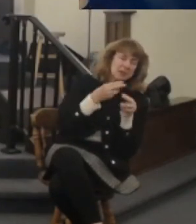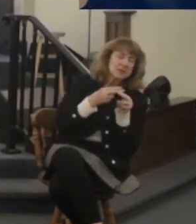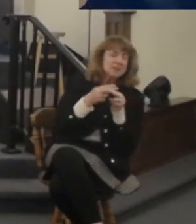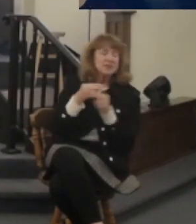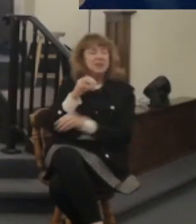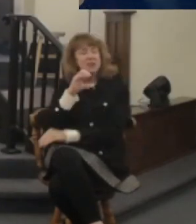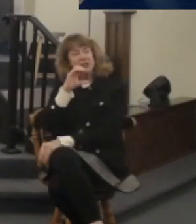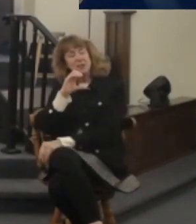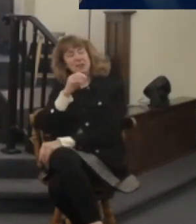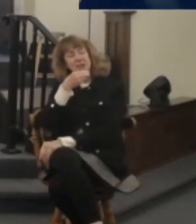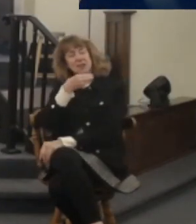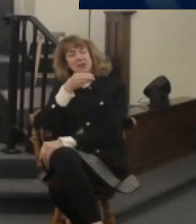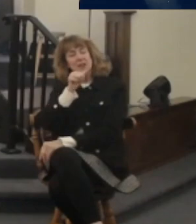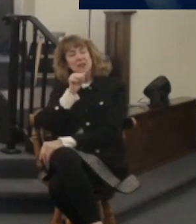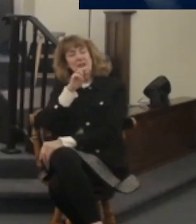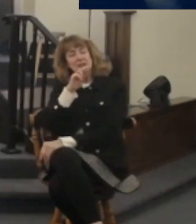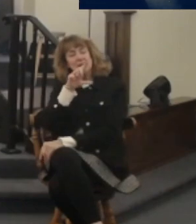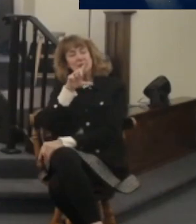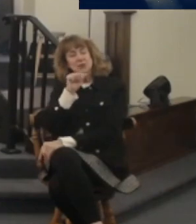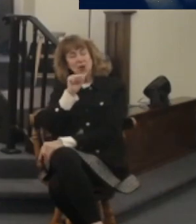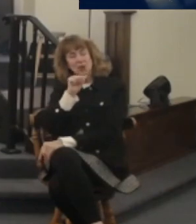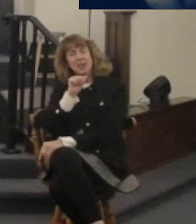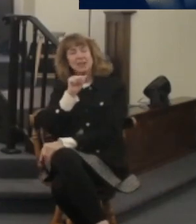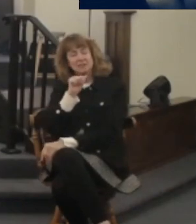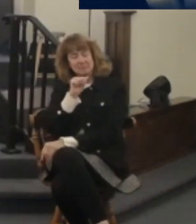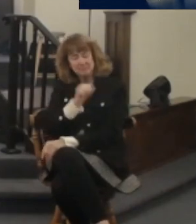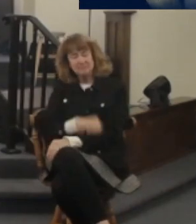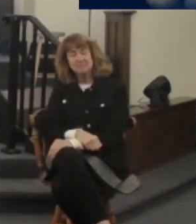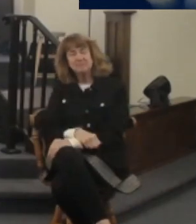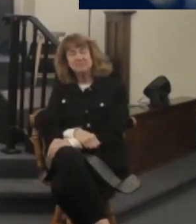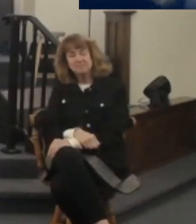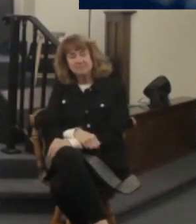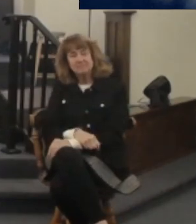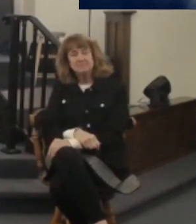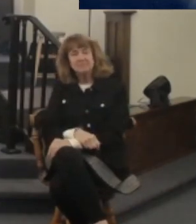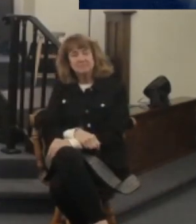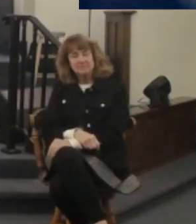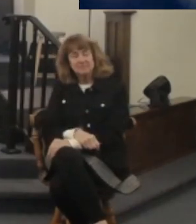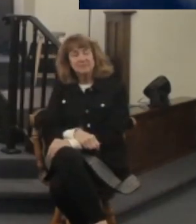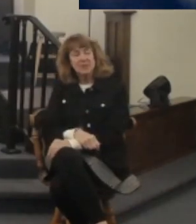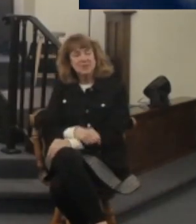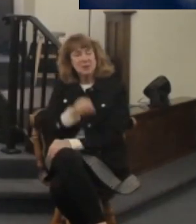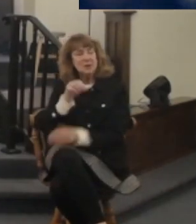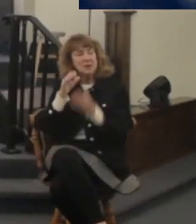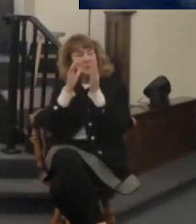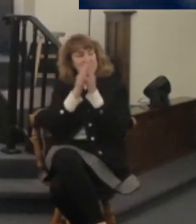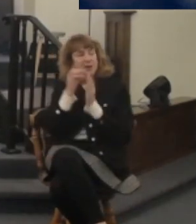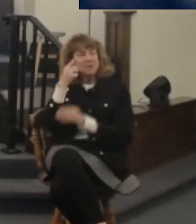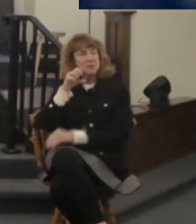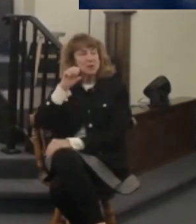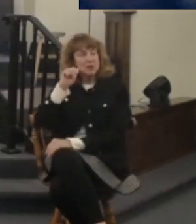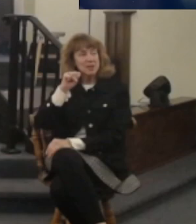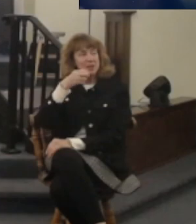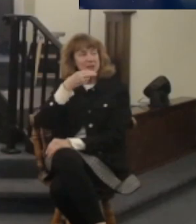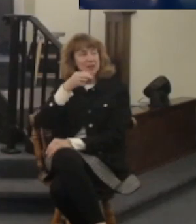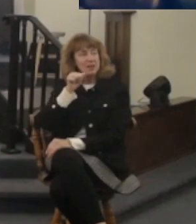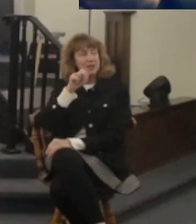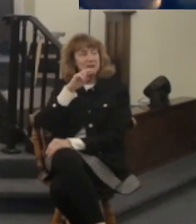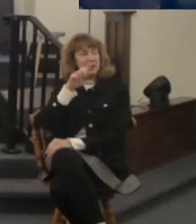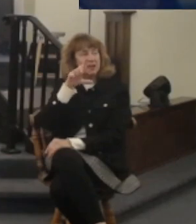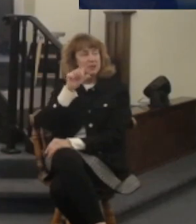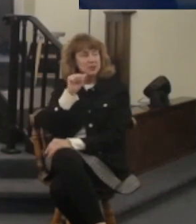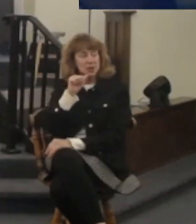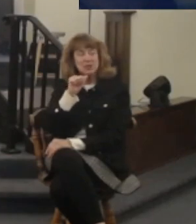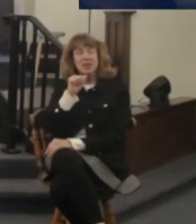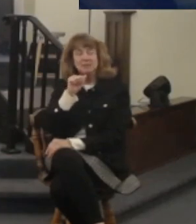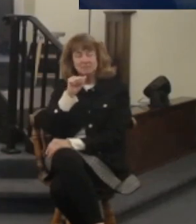That's right, Charla. It's a unique name. I like it, Charla. Charla is in hospice care. That is Chris's sister. We